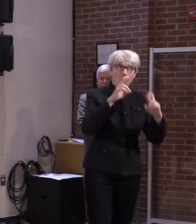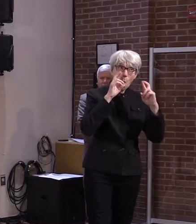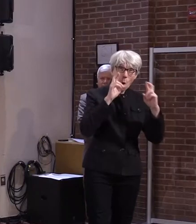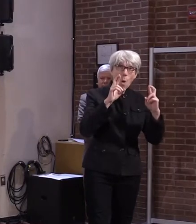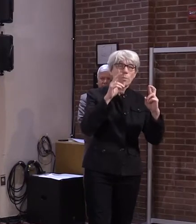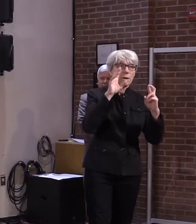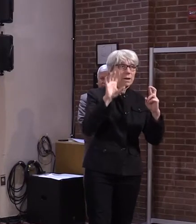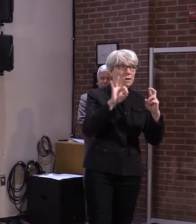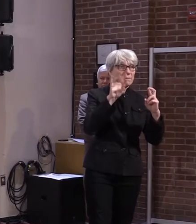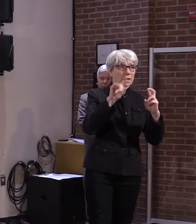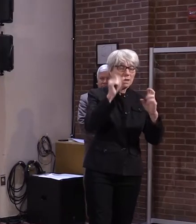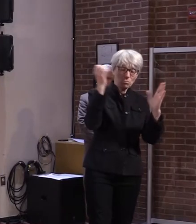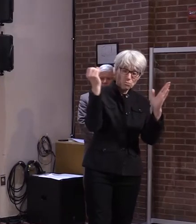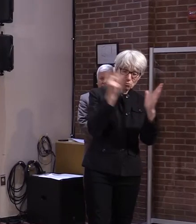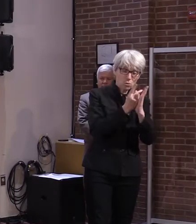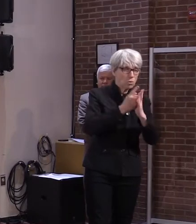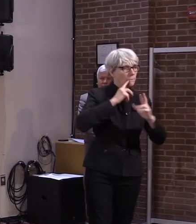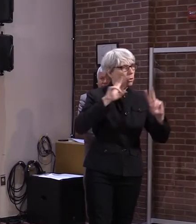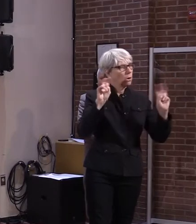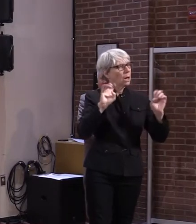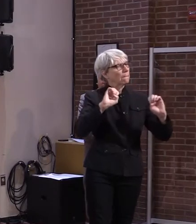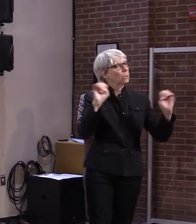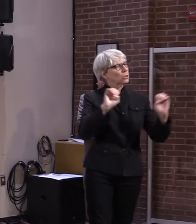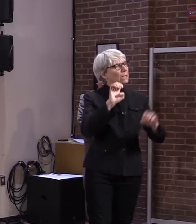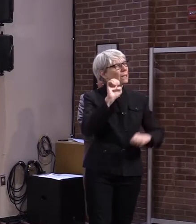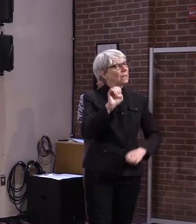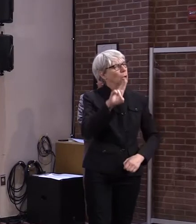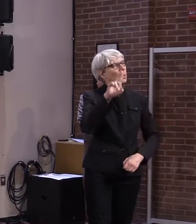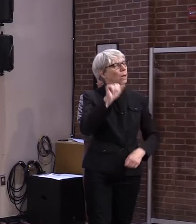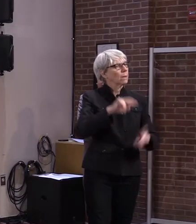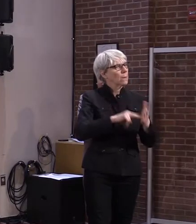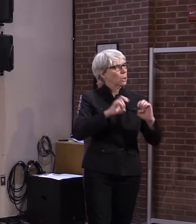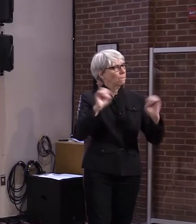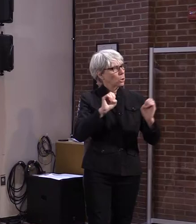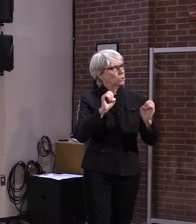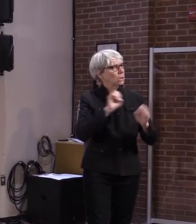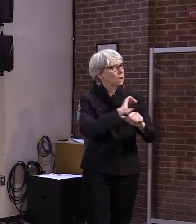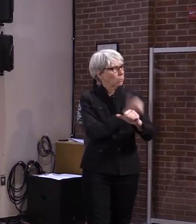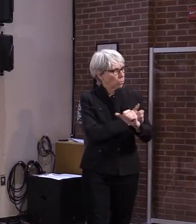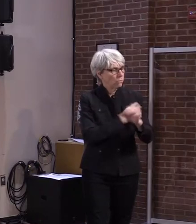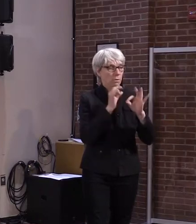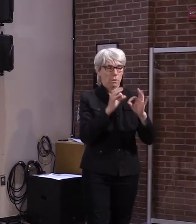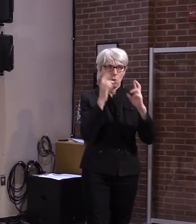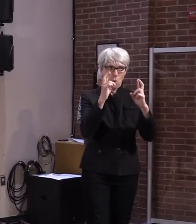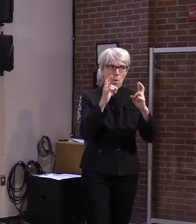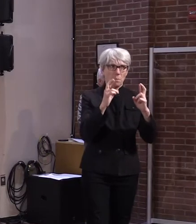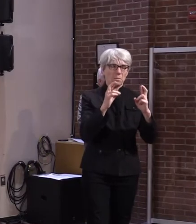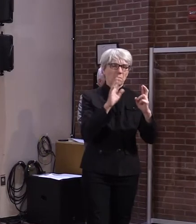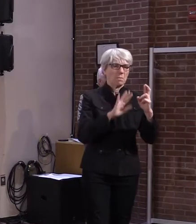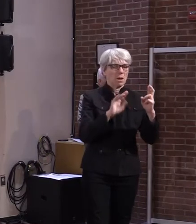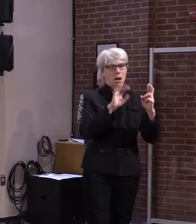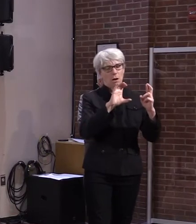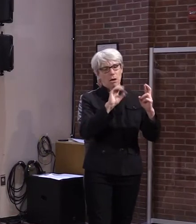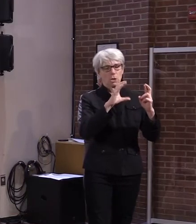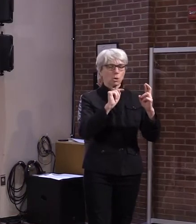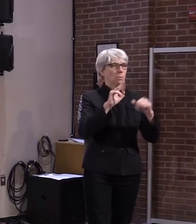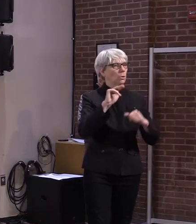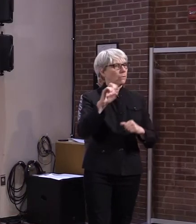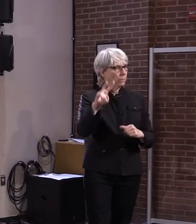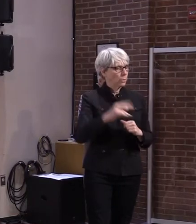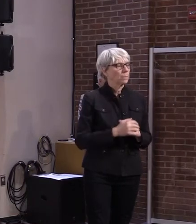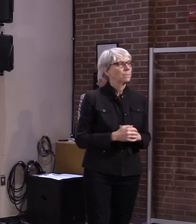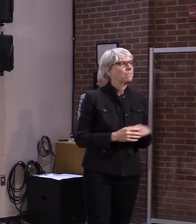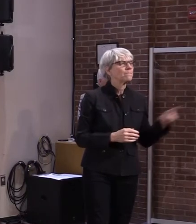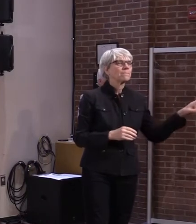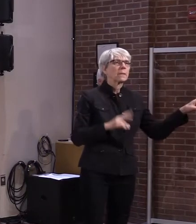Levine just said, in sometime in October. Can I also ask about the